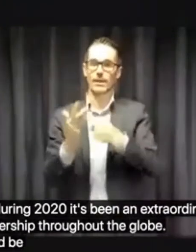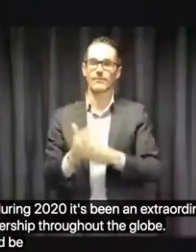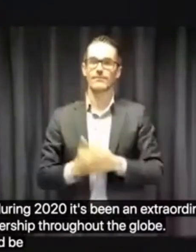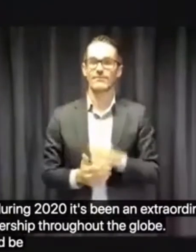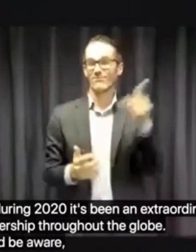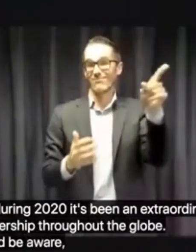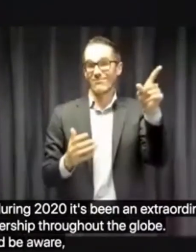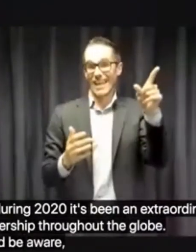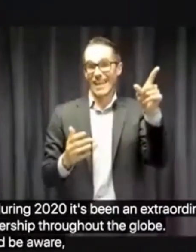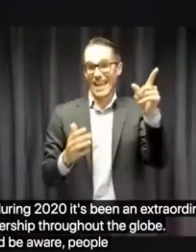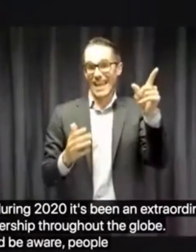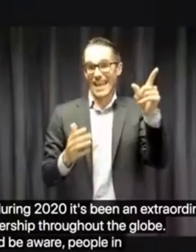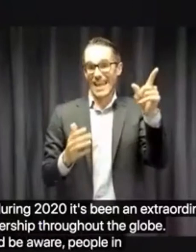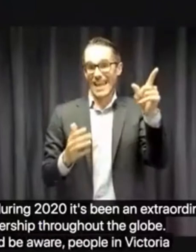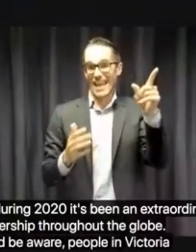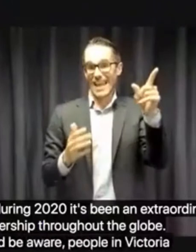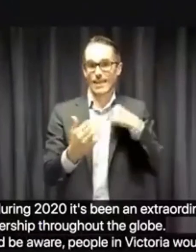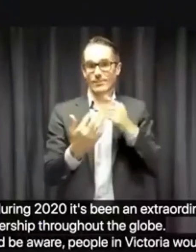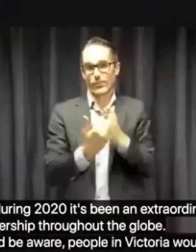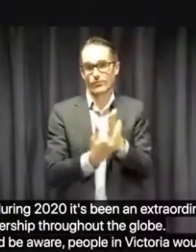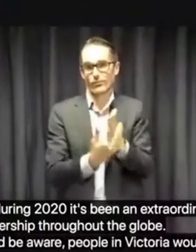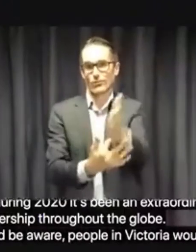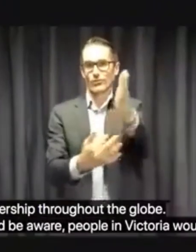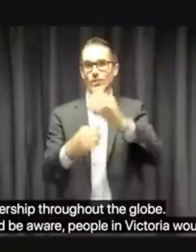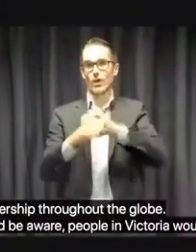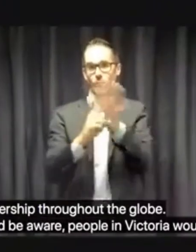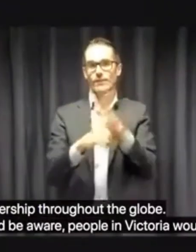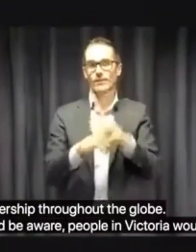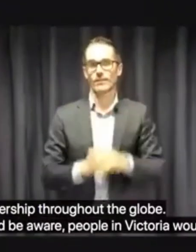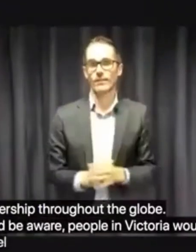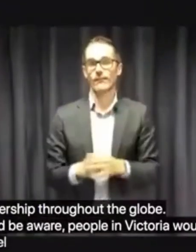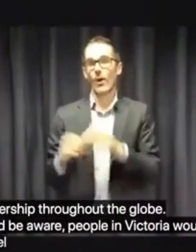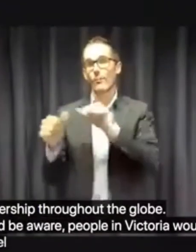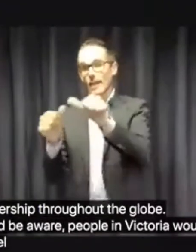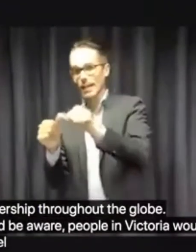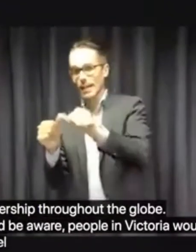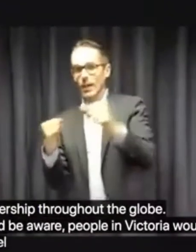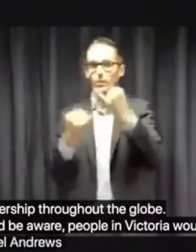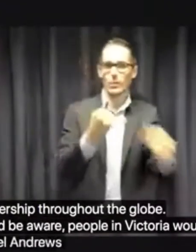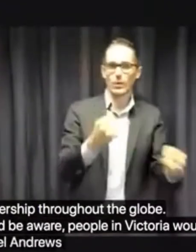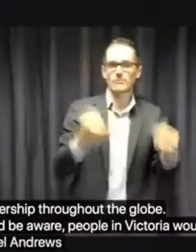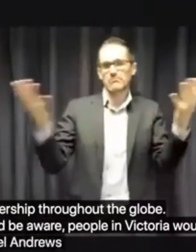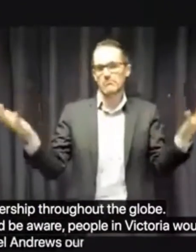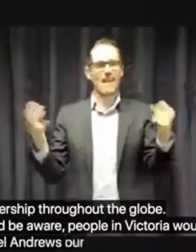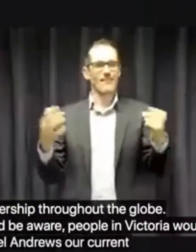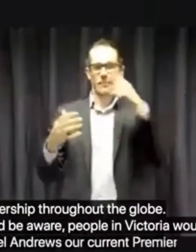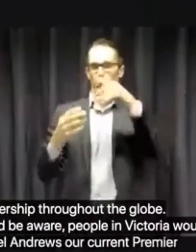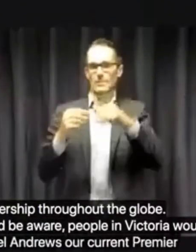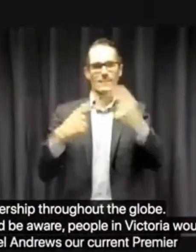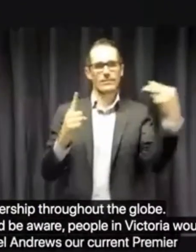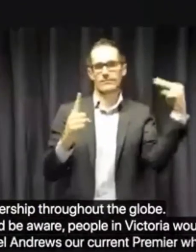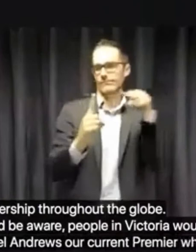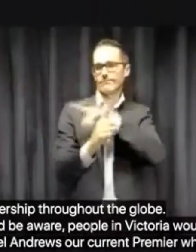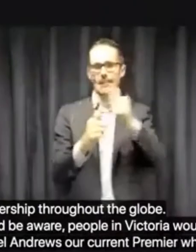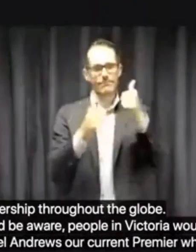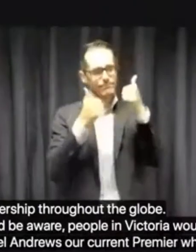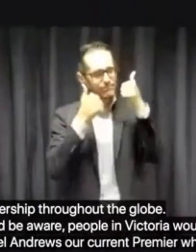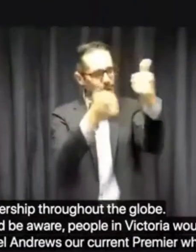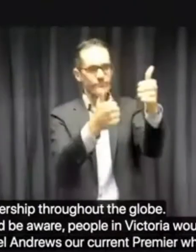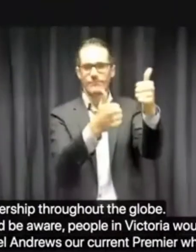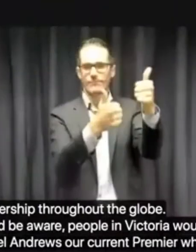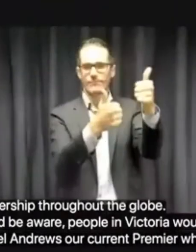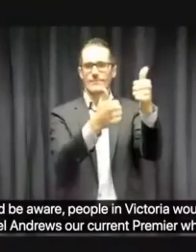our current Premier. There was leaders through this extraordinary time of COVID, the better, the worse. And there